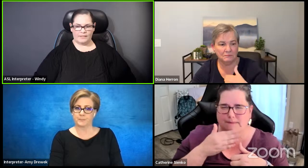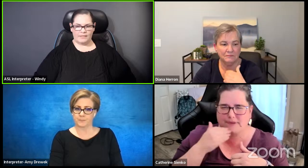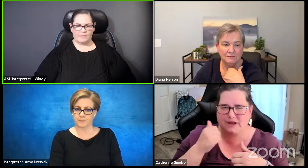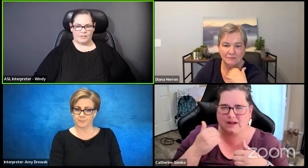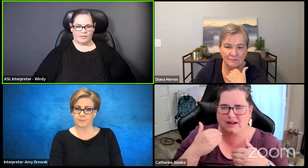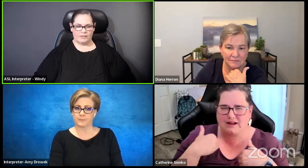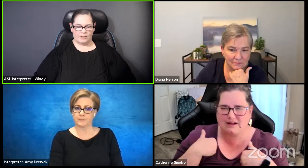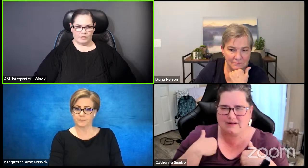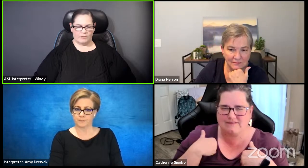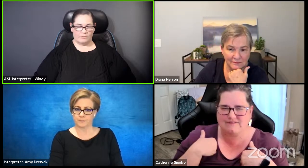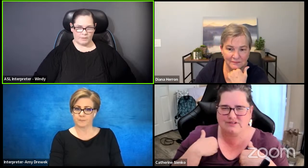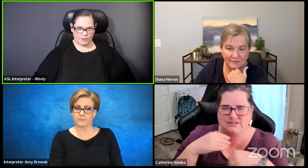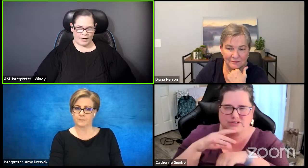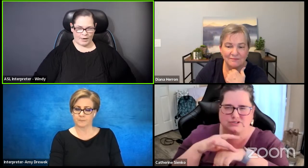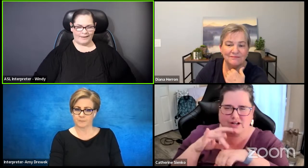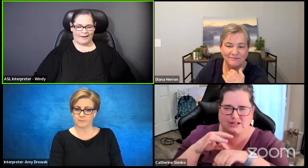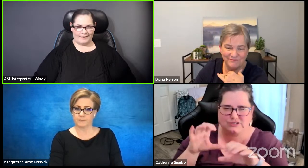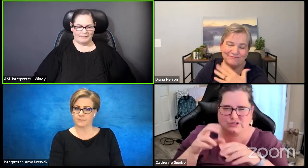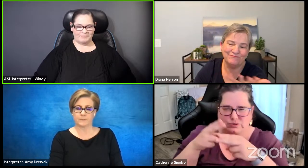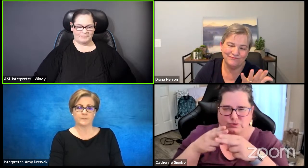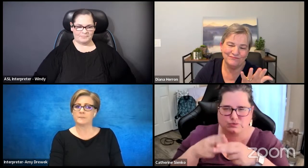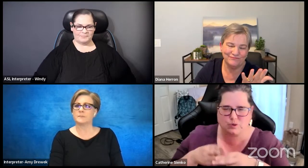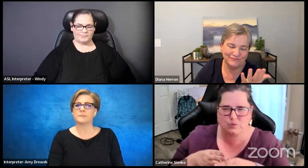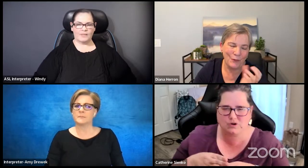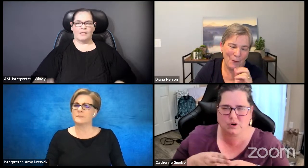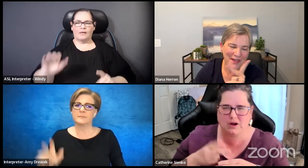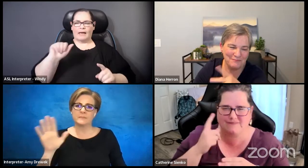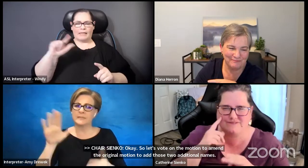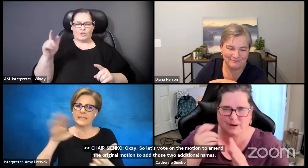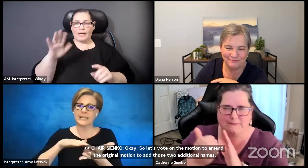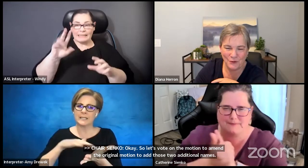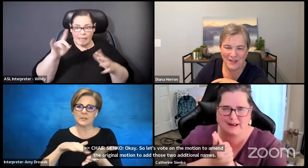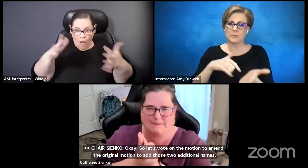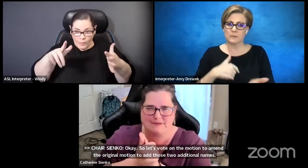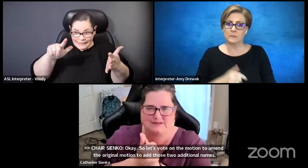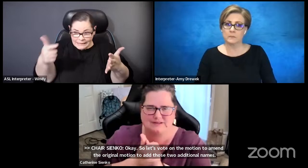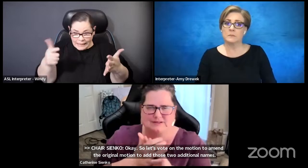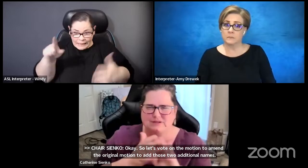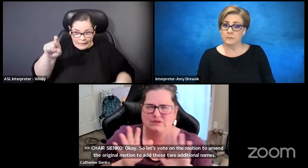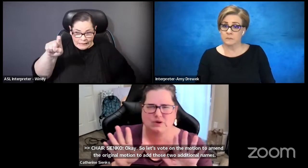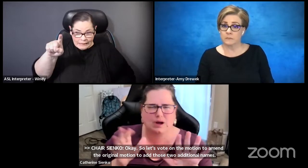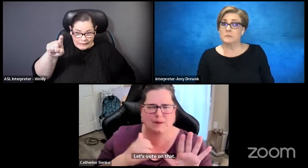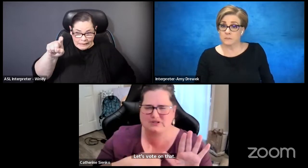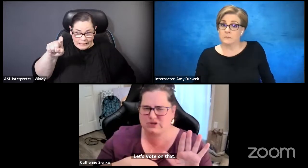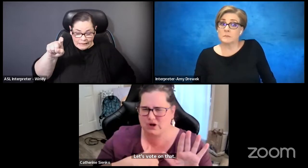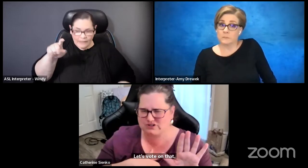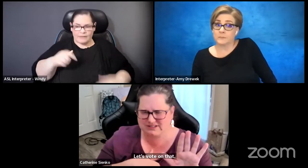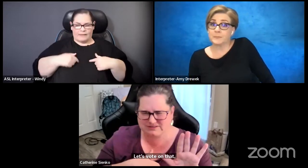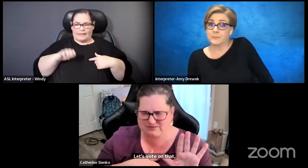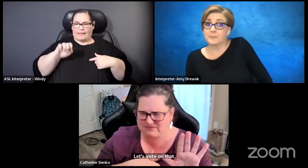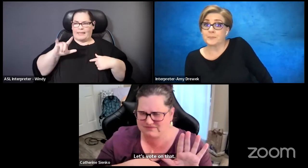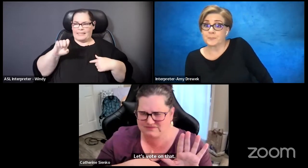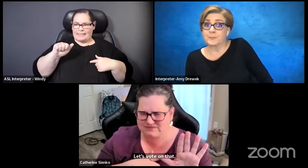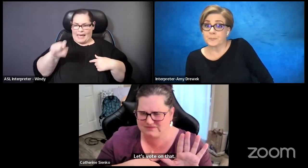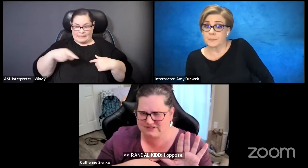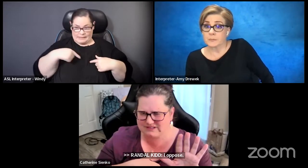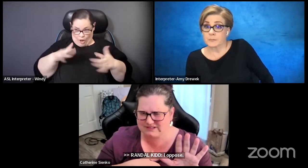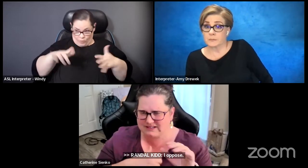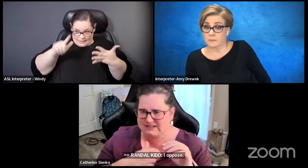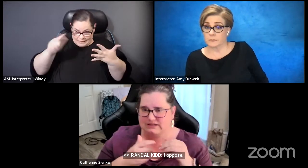Commissioner Heron, this is Excuse Commissioner me, Heron. has Aye. it been seconded? This is Elise.